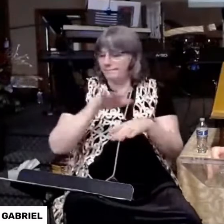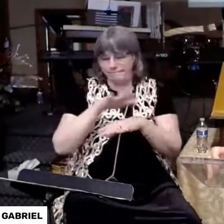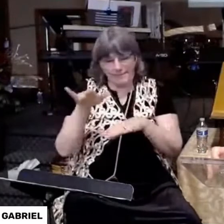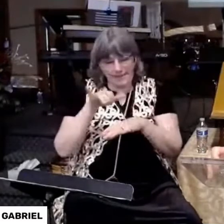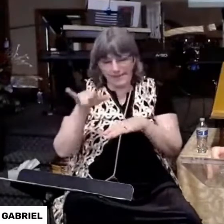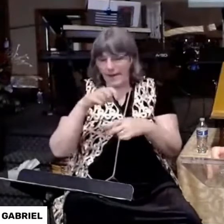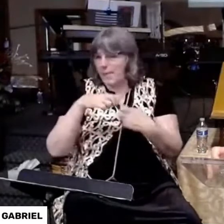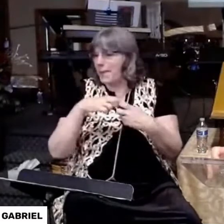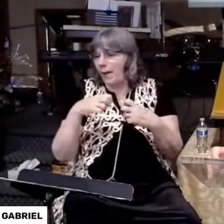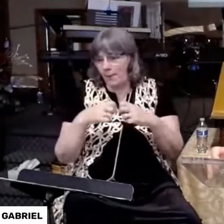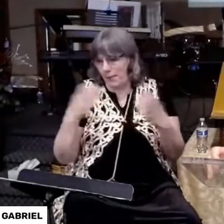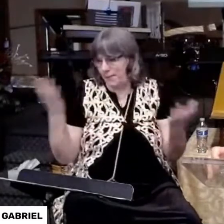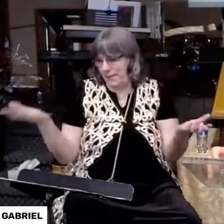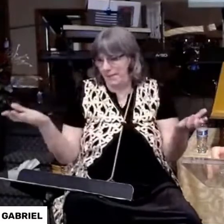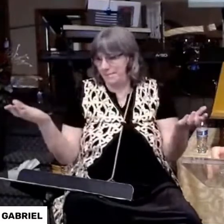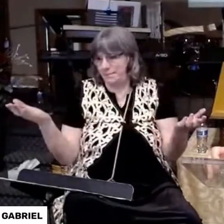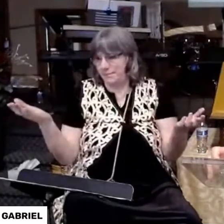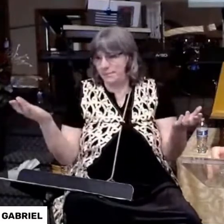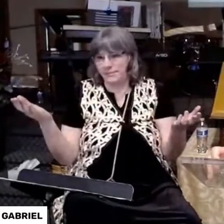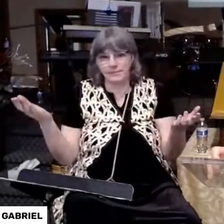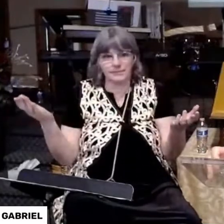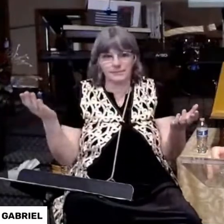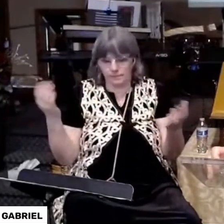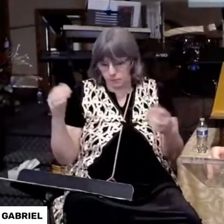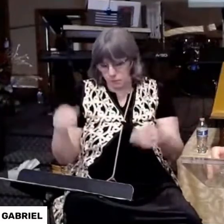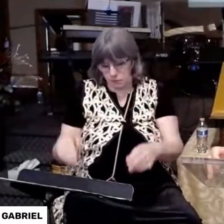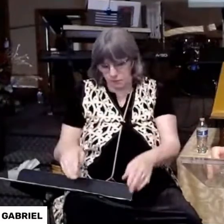for the mother bird?